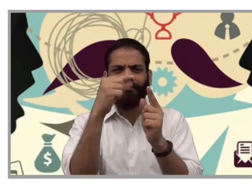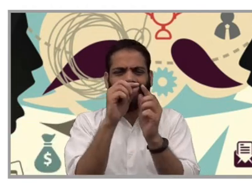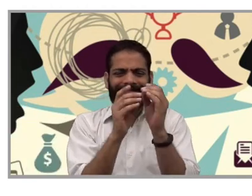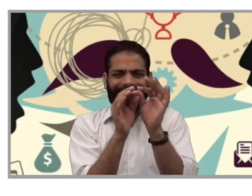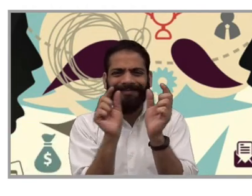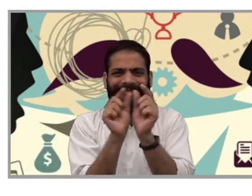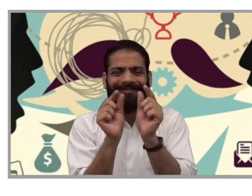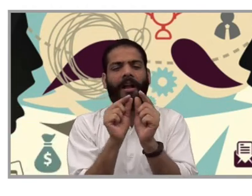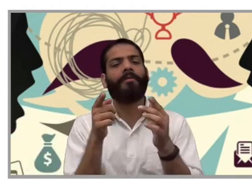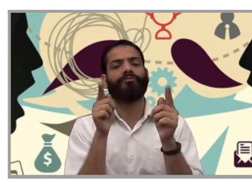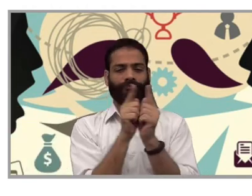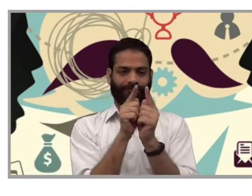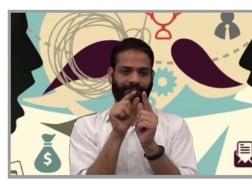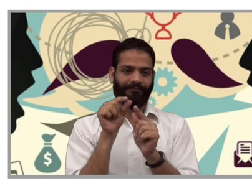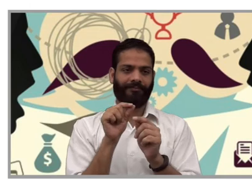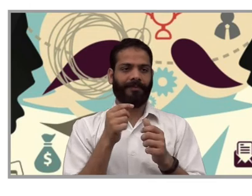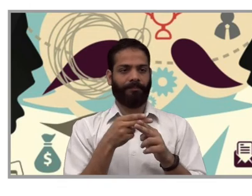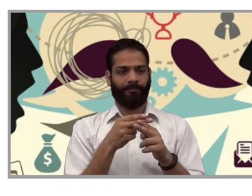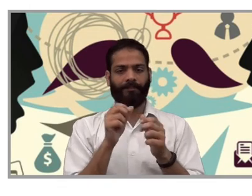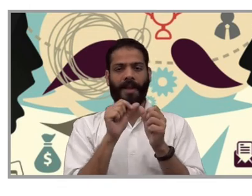UP for Uttar Pradesh.